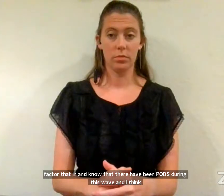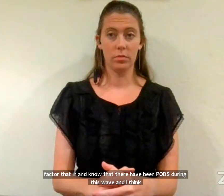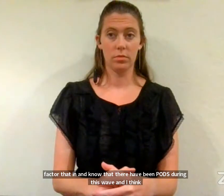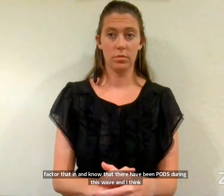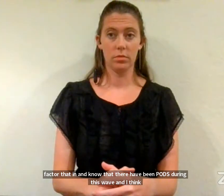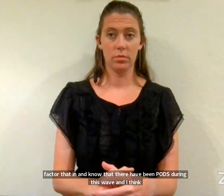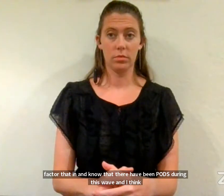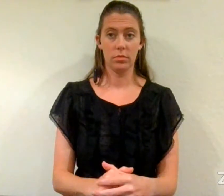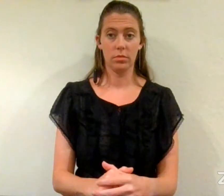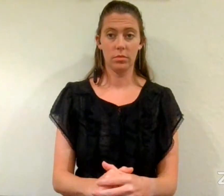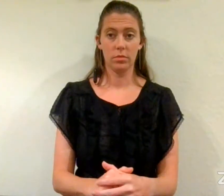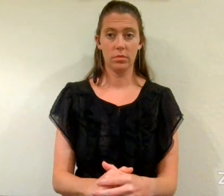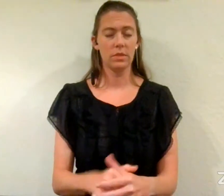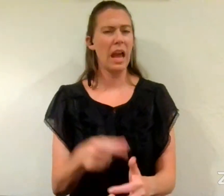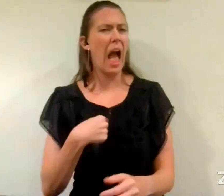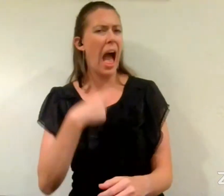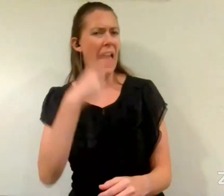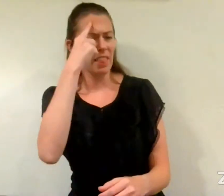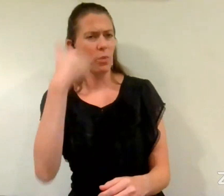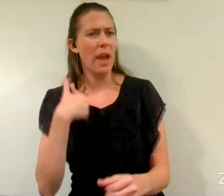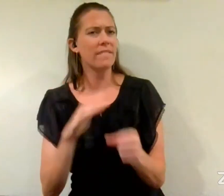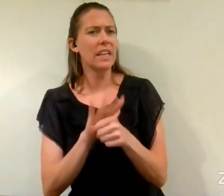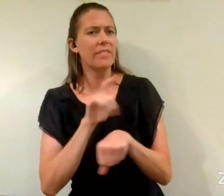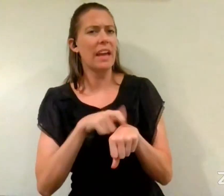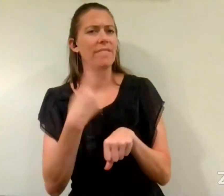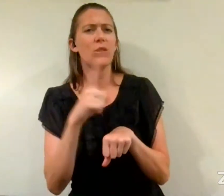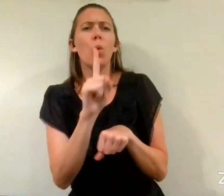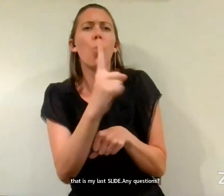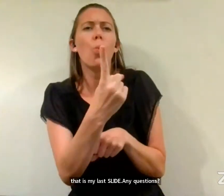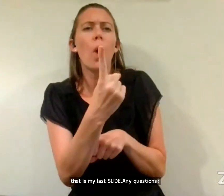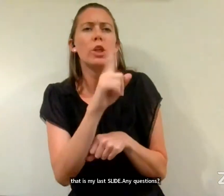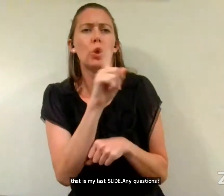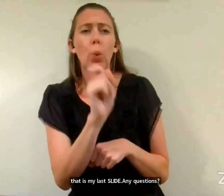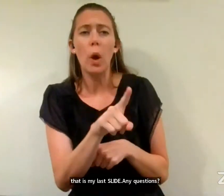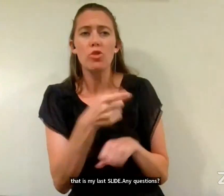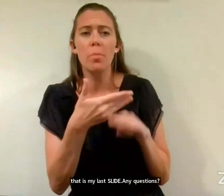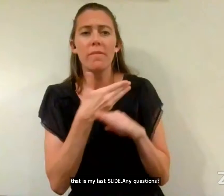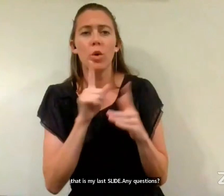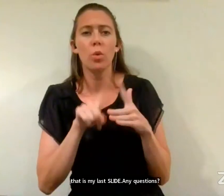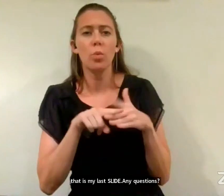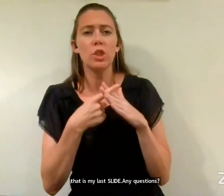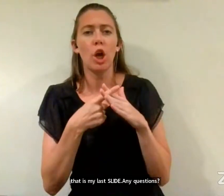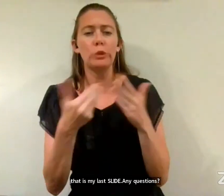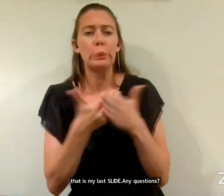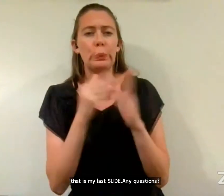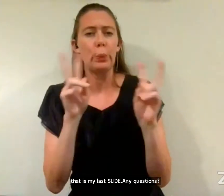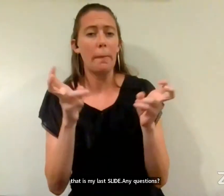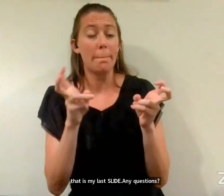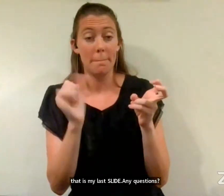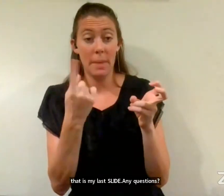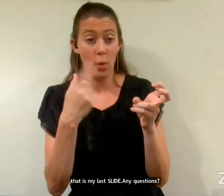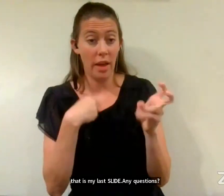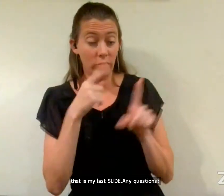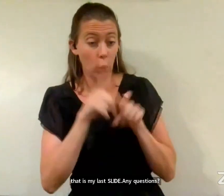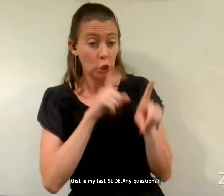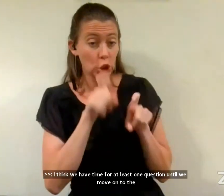think we have time for at least one question before we move on to the next item. If anyone has a question.